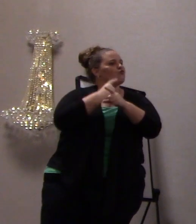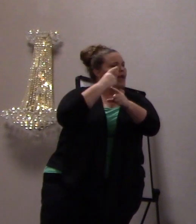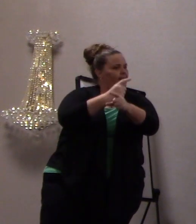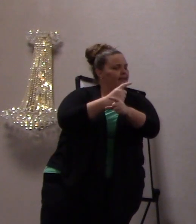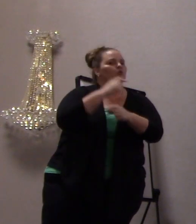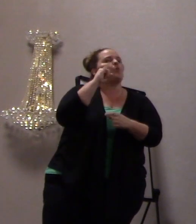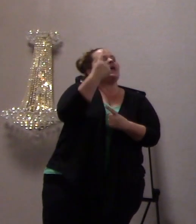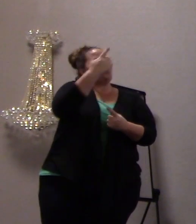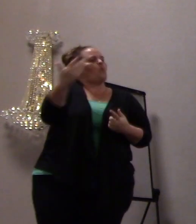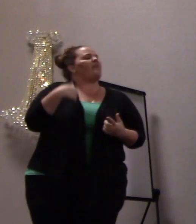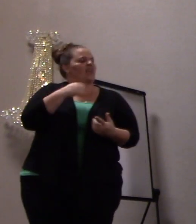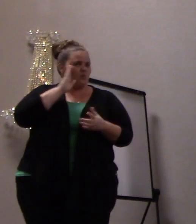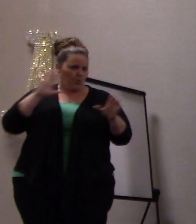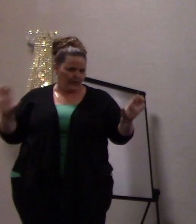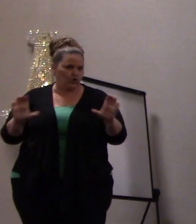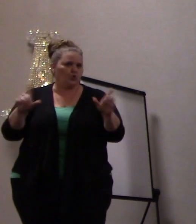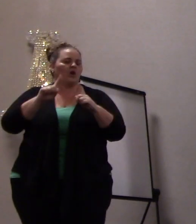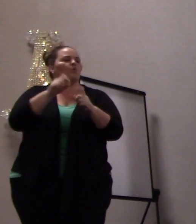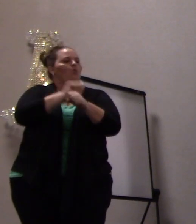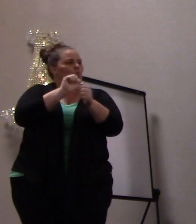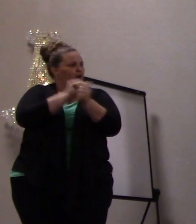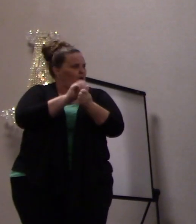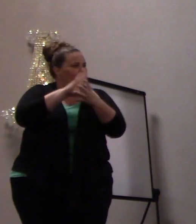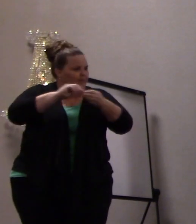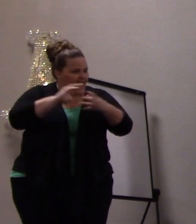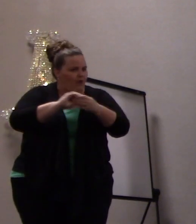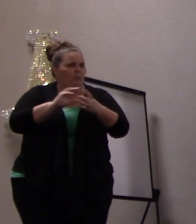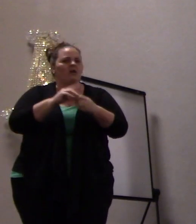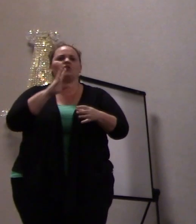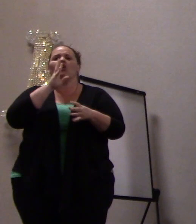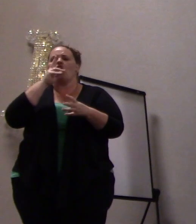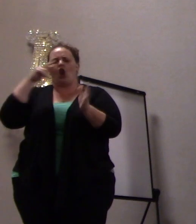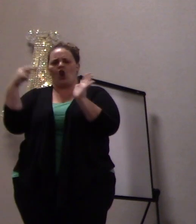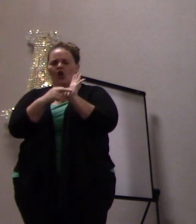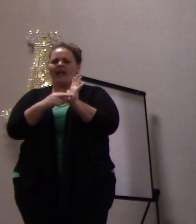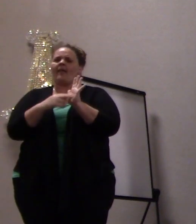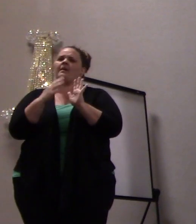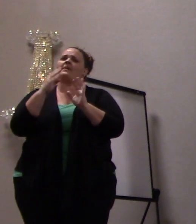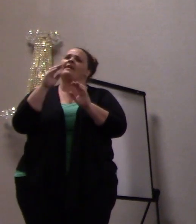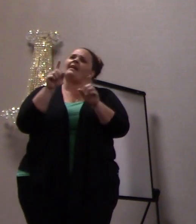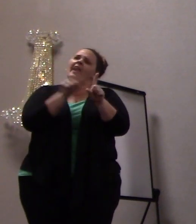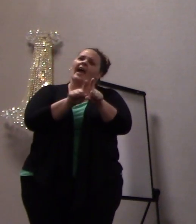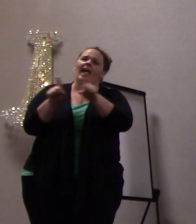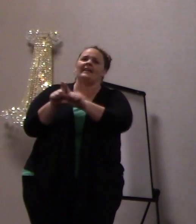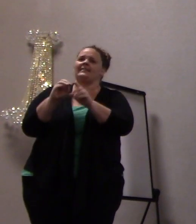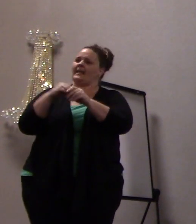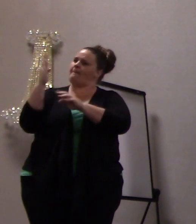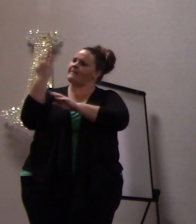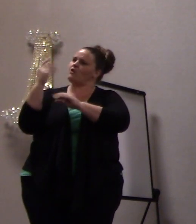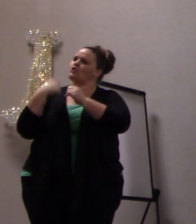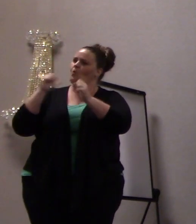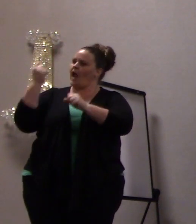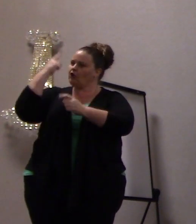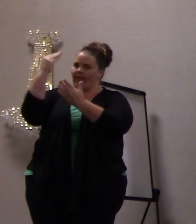one of the things that we're going to be doing. We're going to be working with parables, looking at them as a mirror, looking at them so that we can understand